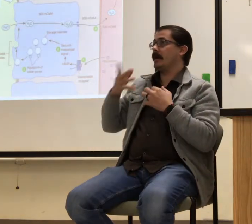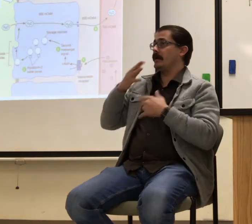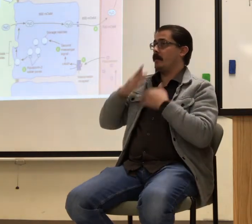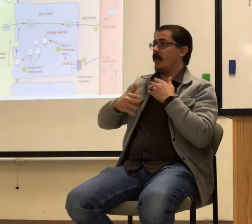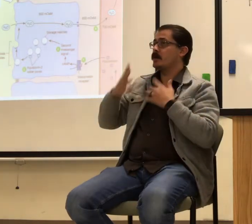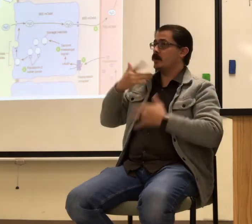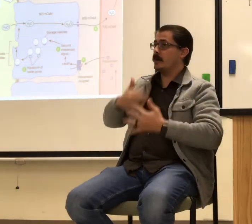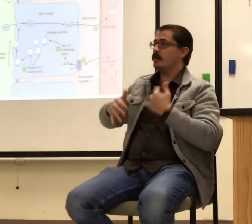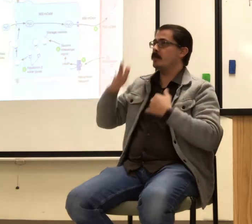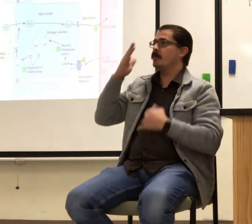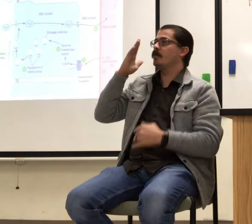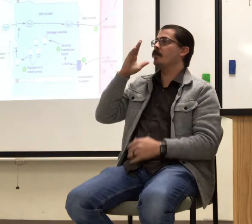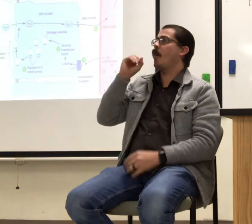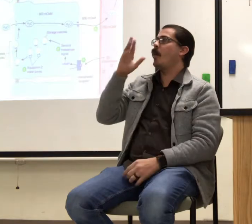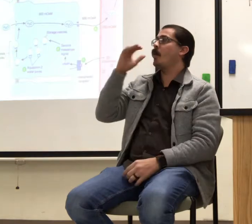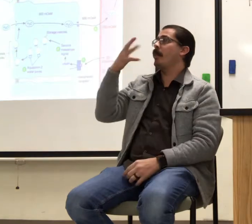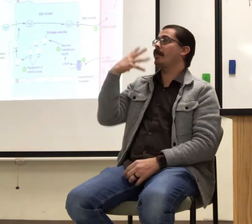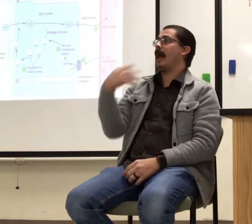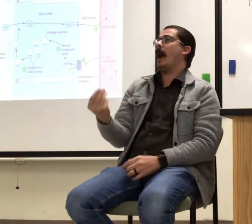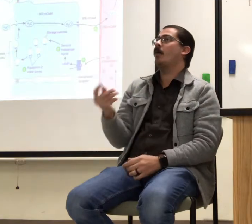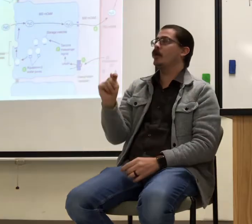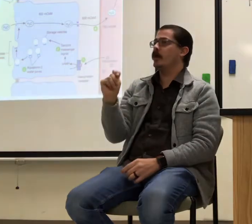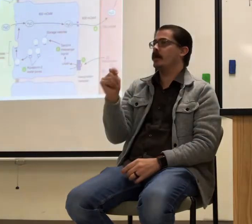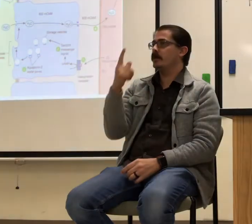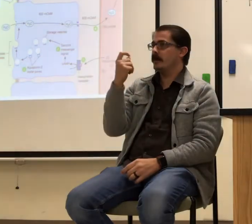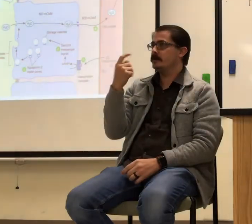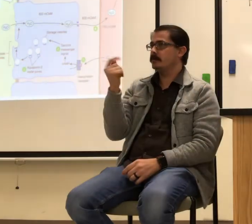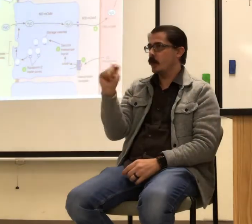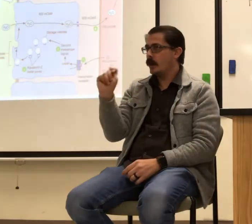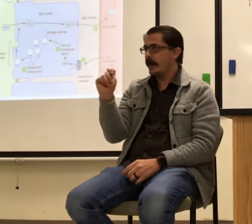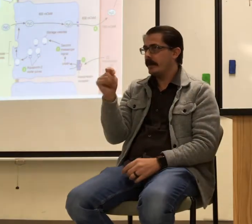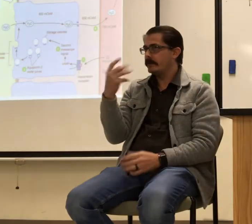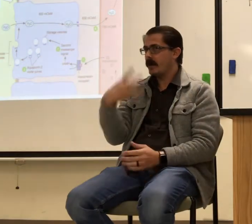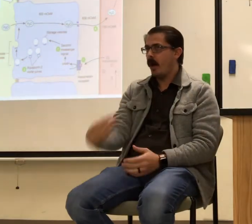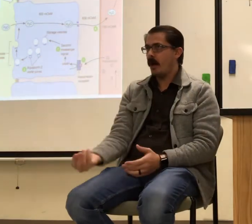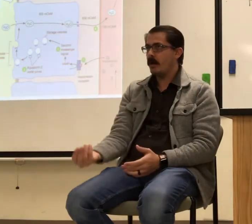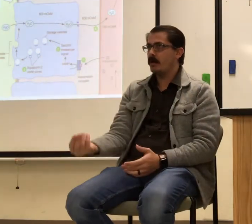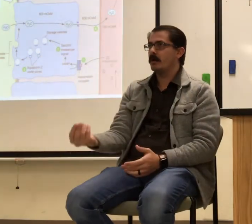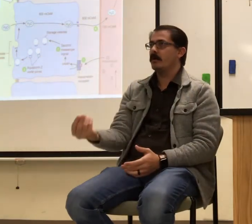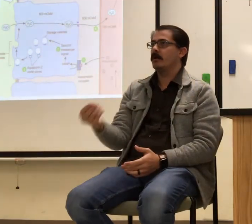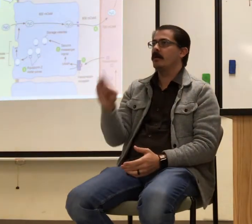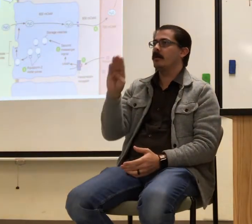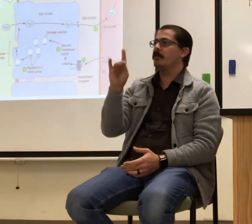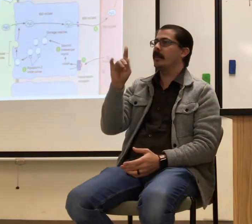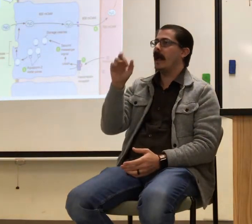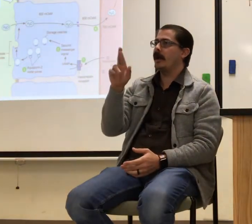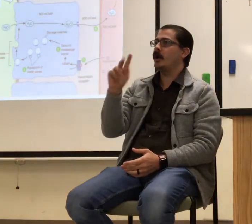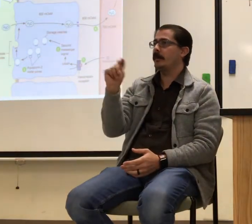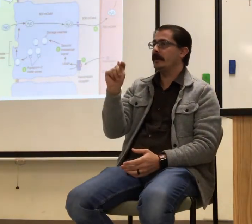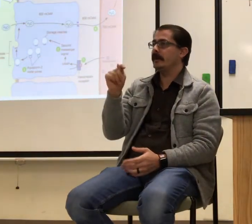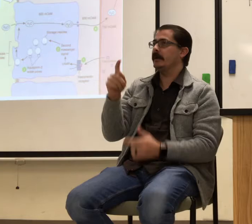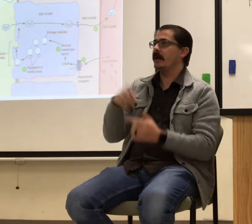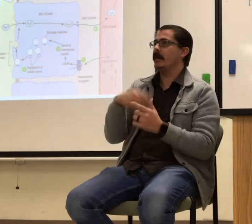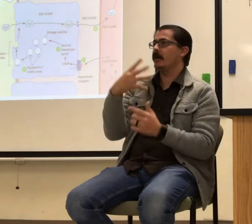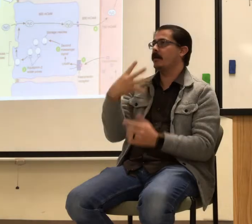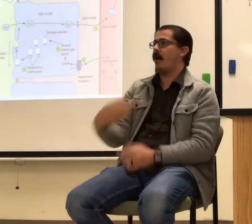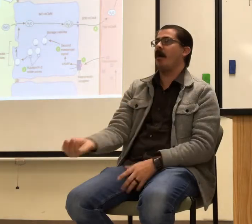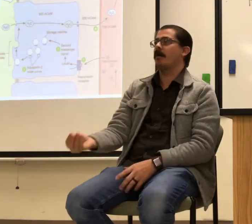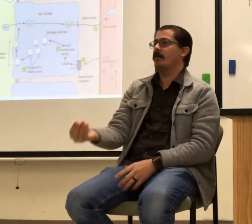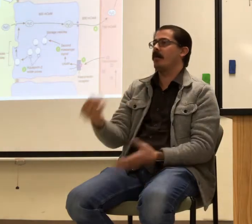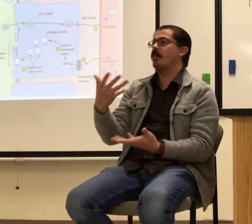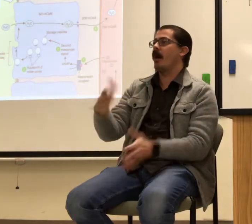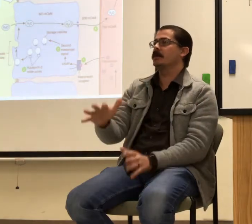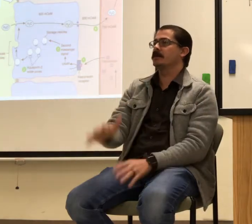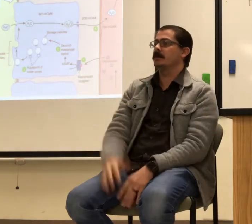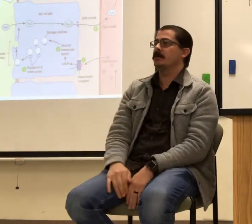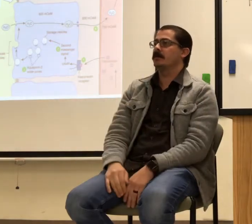lose it to the urine. Because, once you urinate, it's gone. You void your bladder, you excrete all the waste, it's gone, you've lost it.